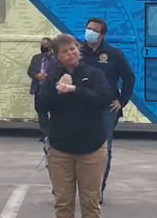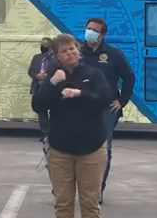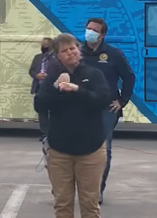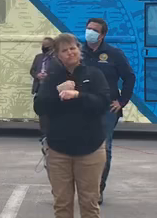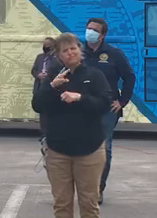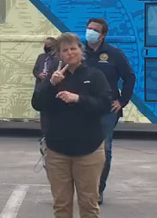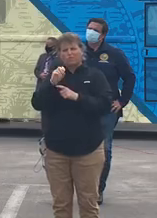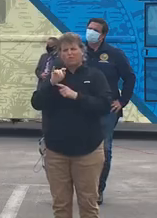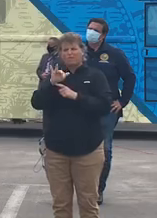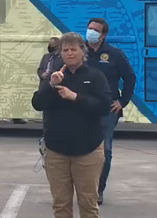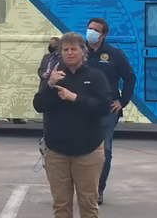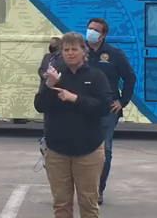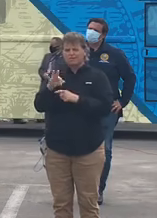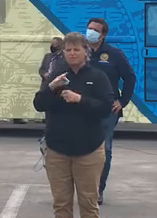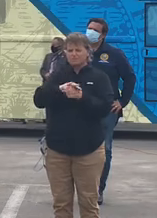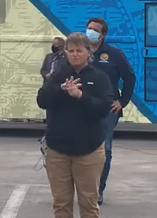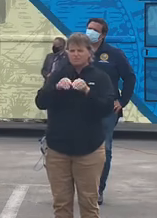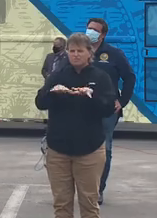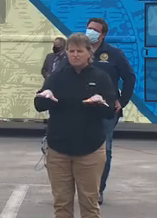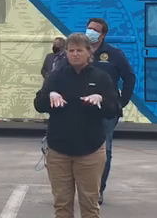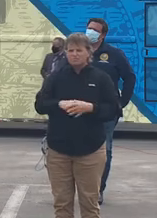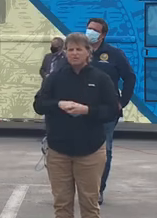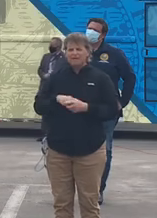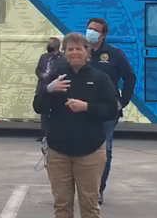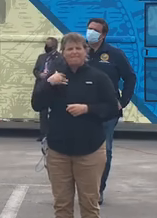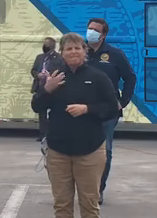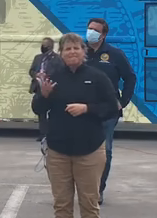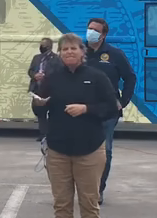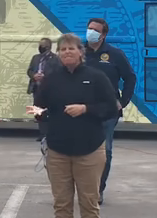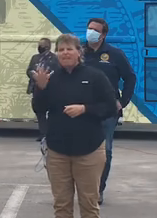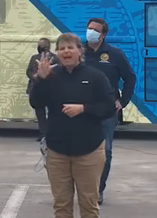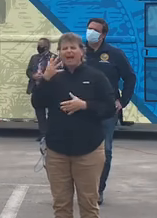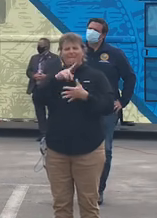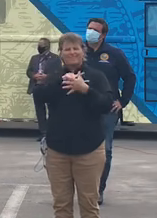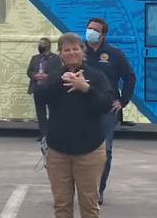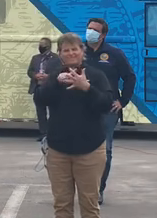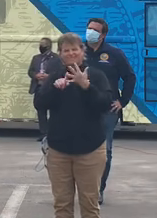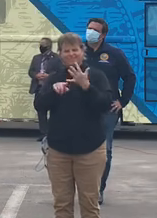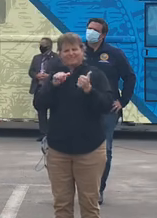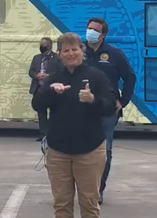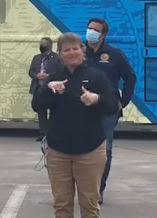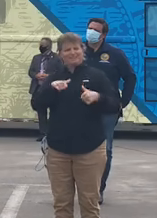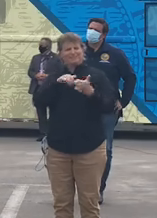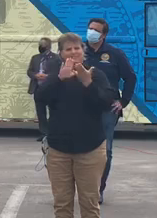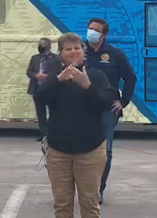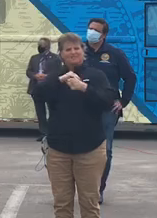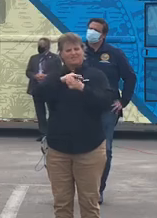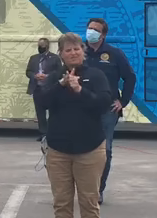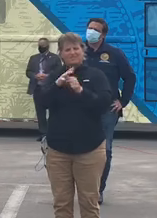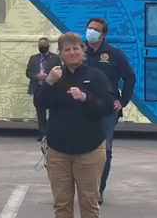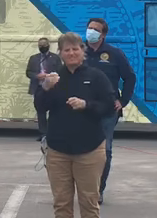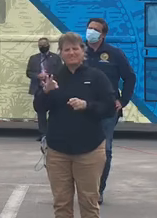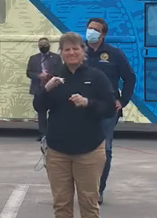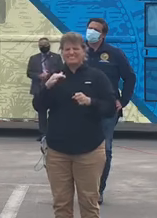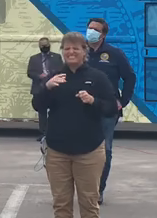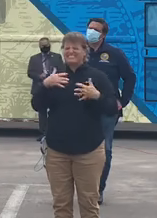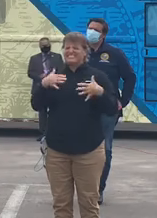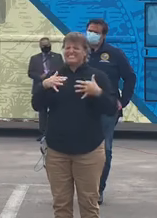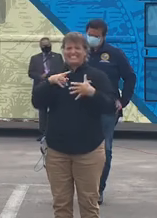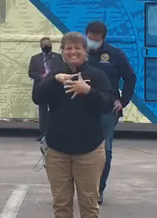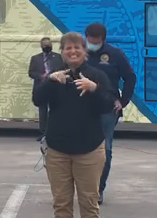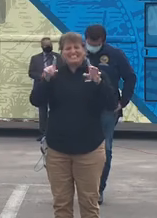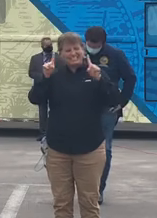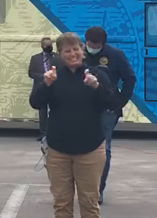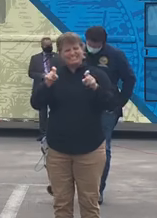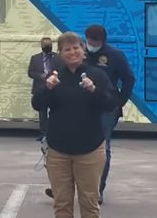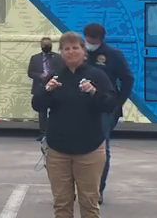governor mentioned, we've had 5 major pillars in the fight against COVID-19. Testing is absolutely one of these